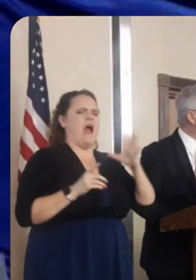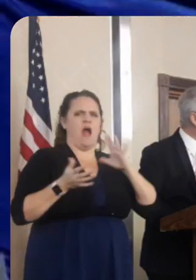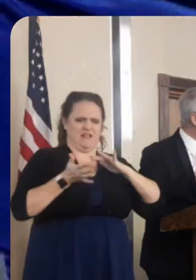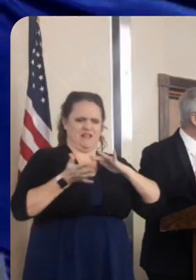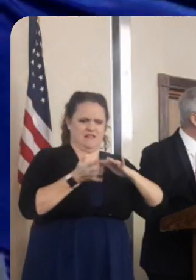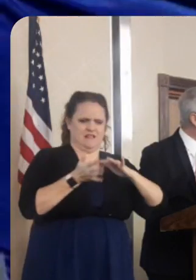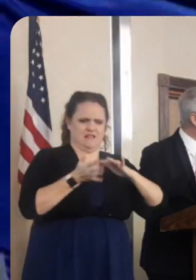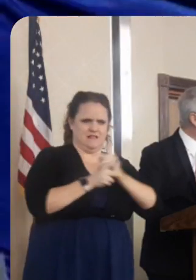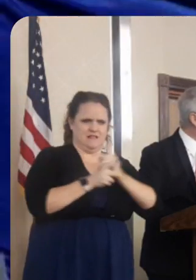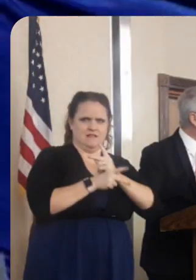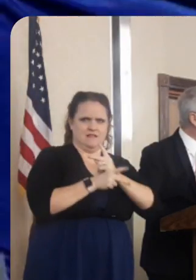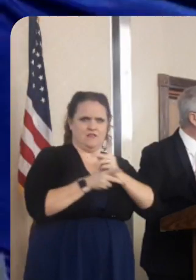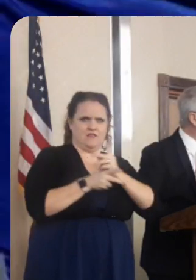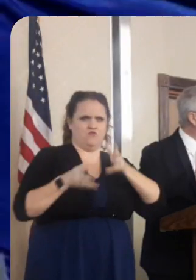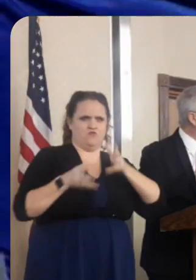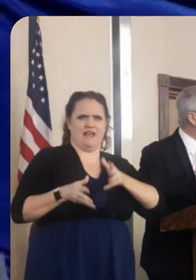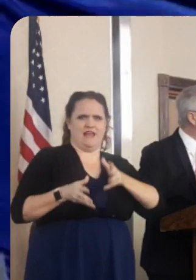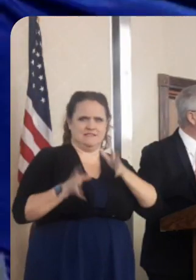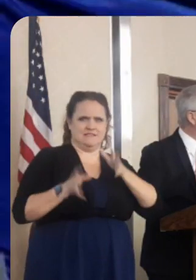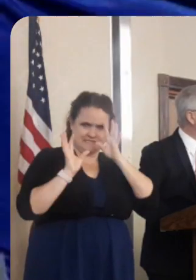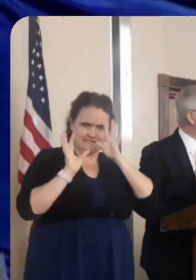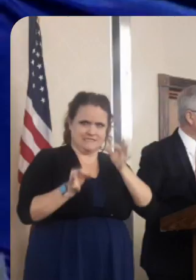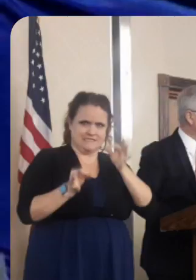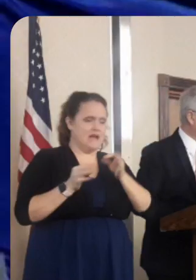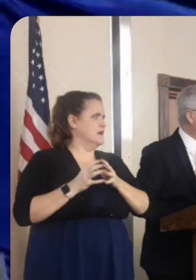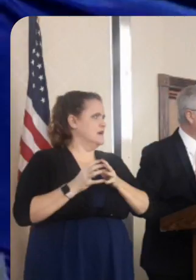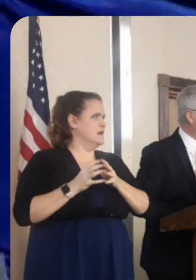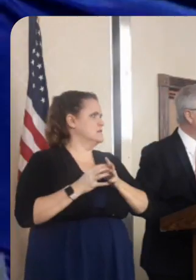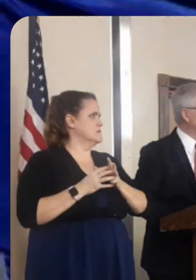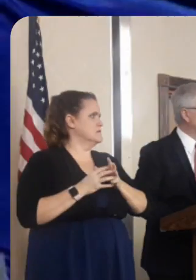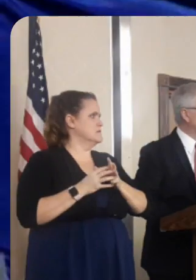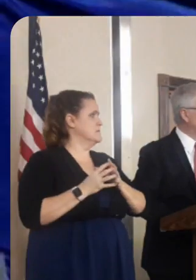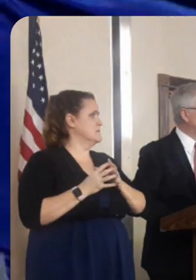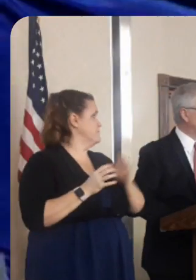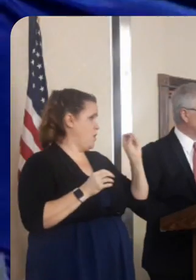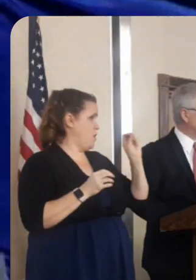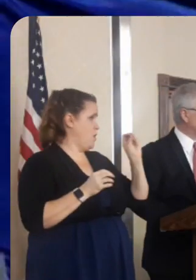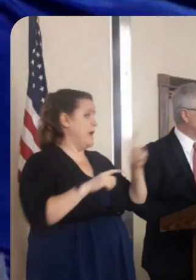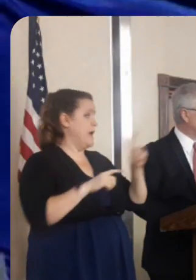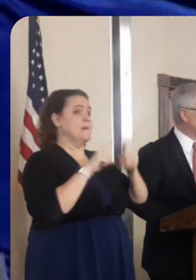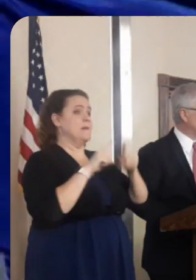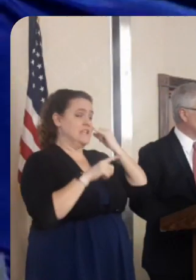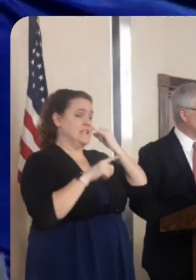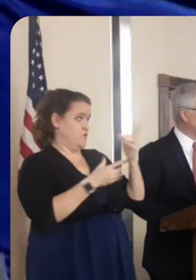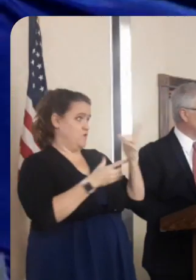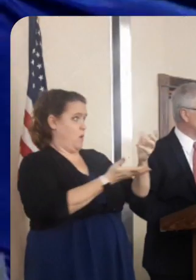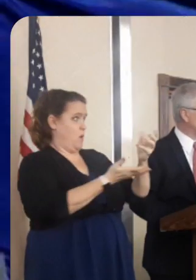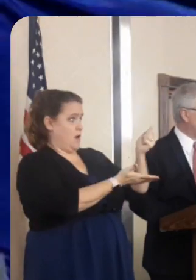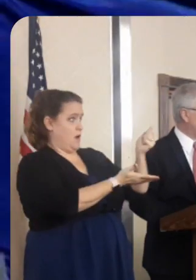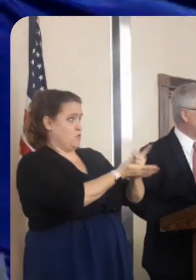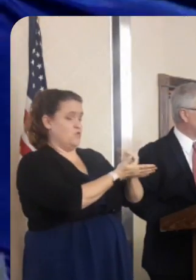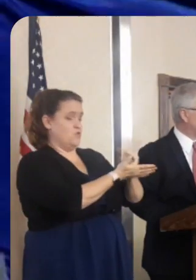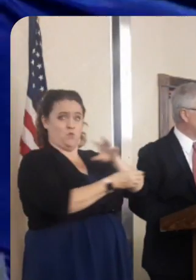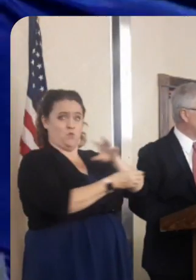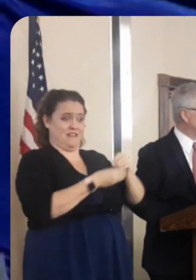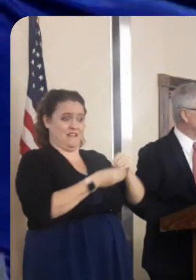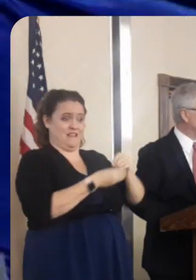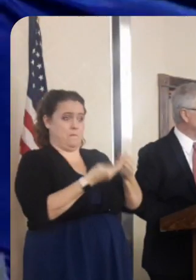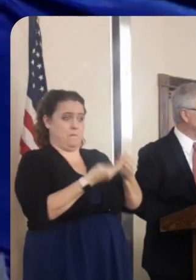have to study the rest of them to see if there's anything there that. Okay, but if you'd like to be approved, we're on the motion right now to approve the